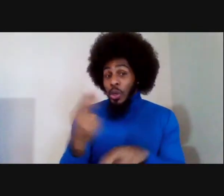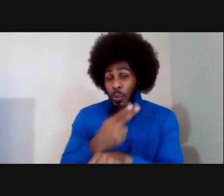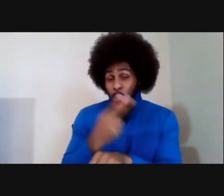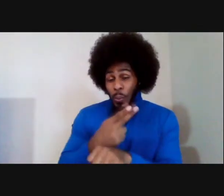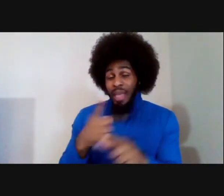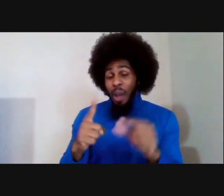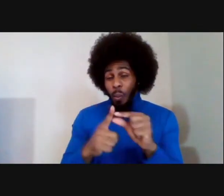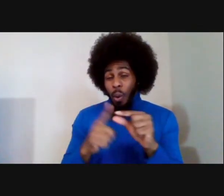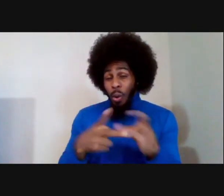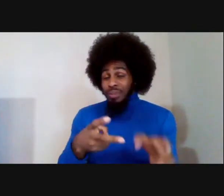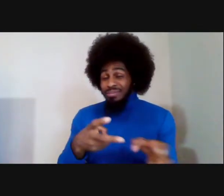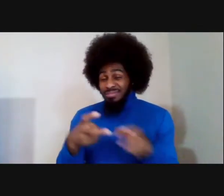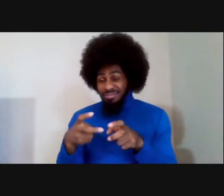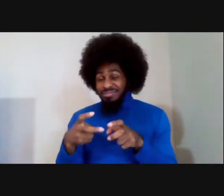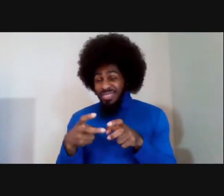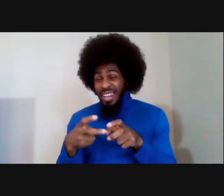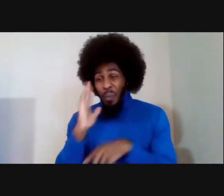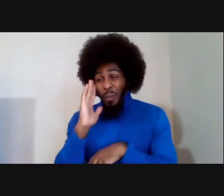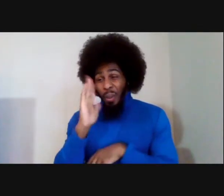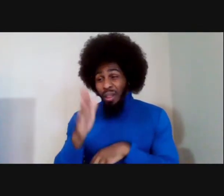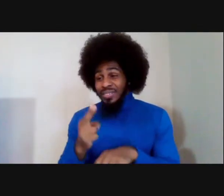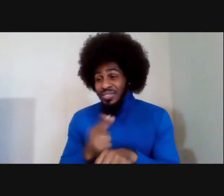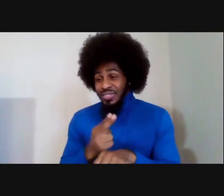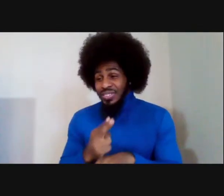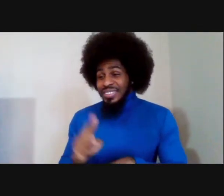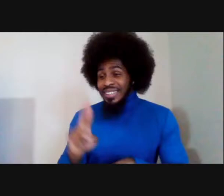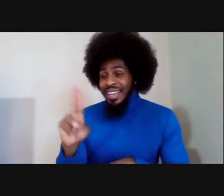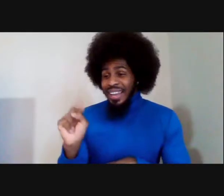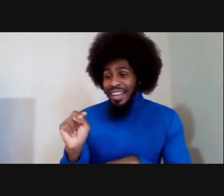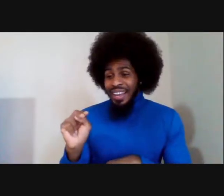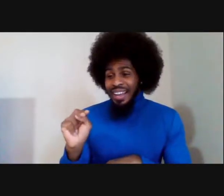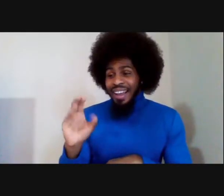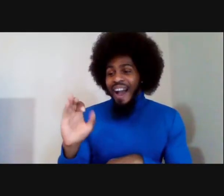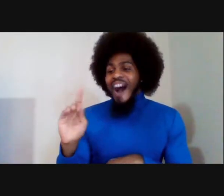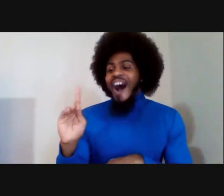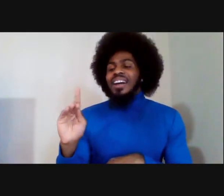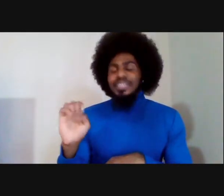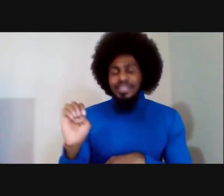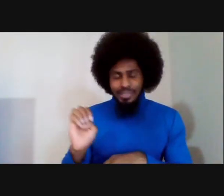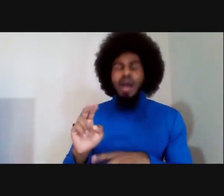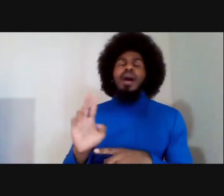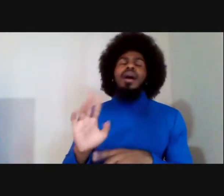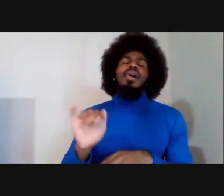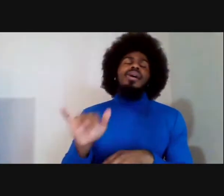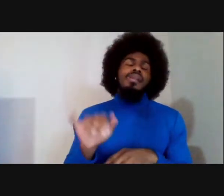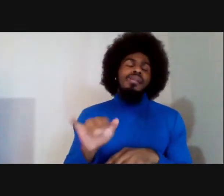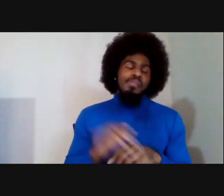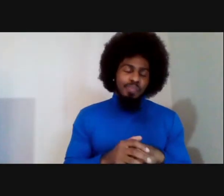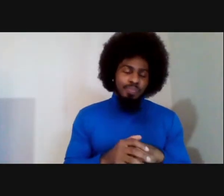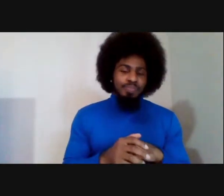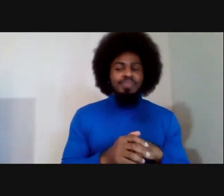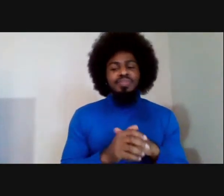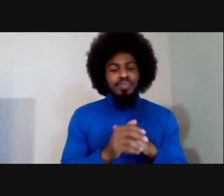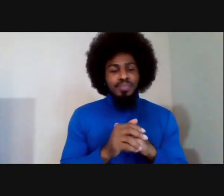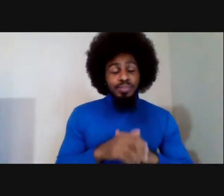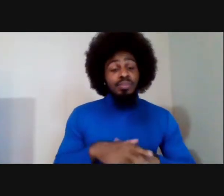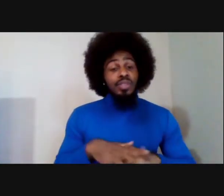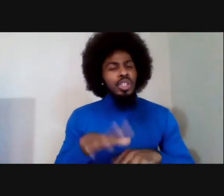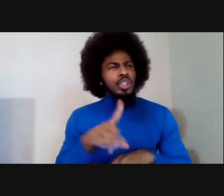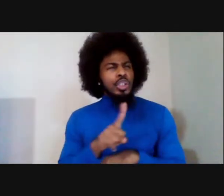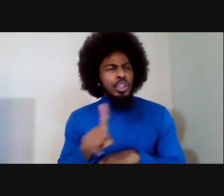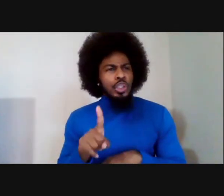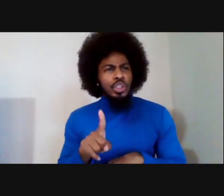like a short story about her, this one has kind of read me her whole life. And she was born when I